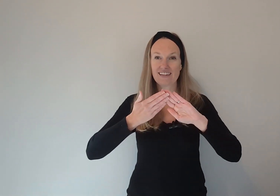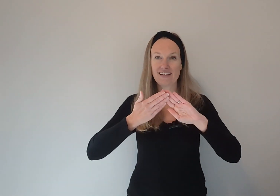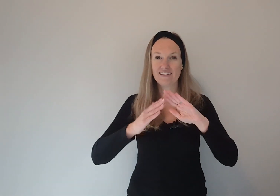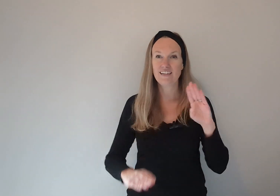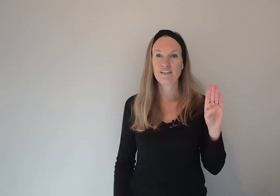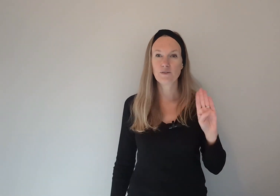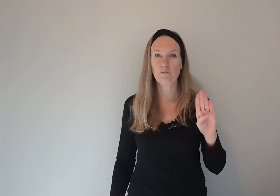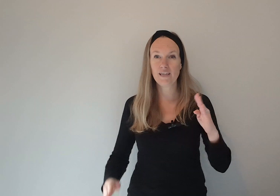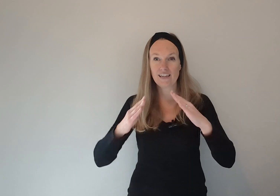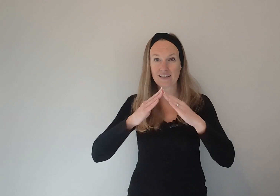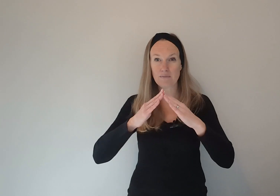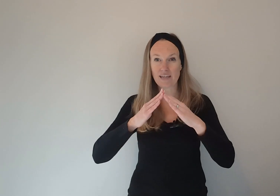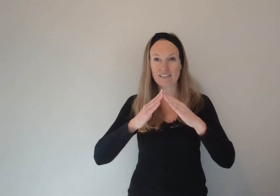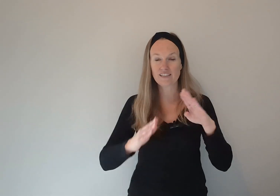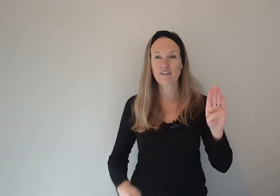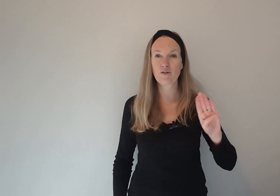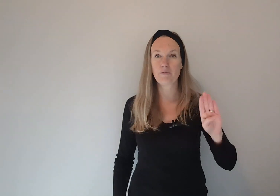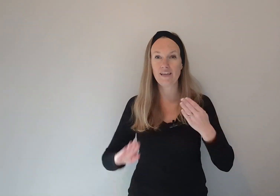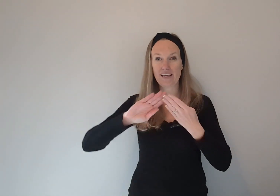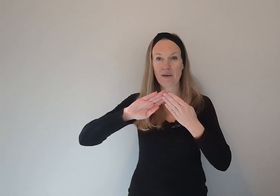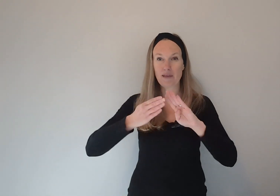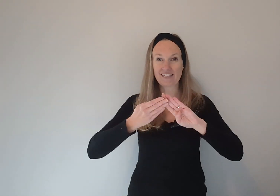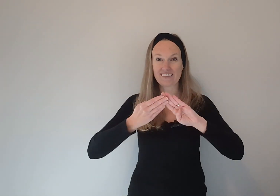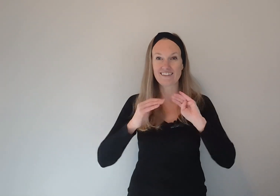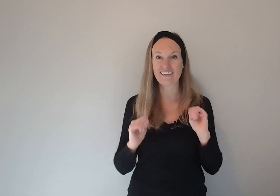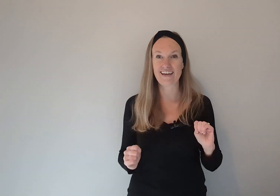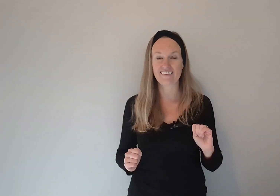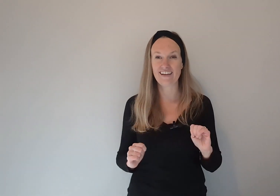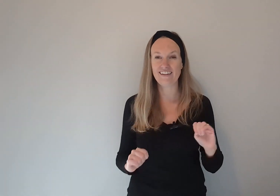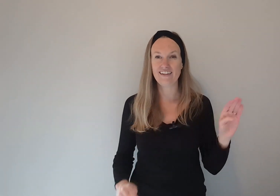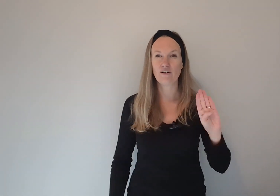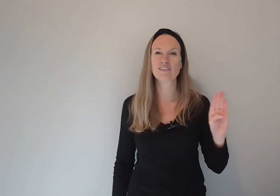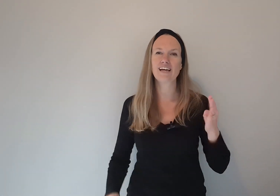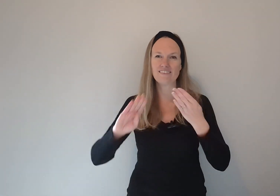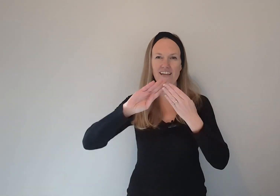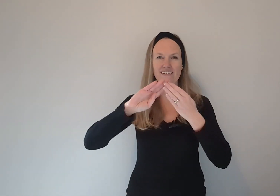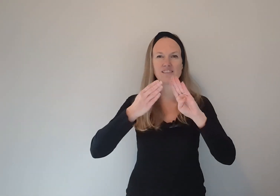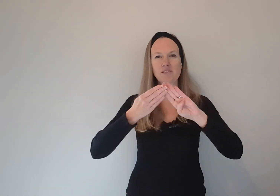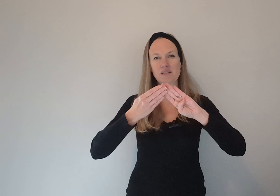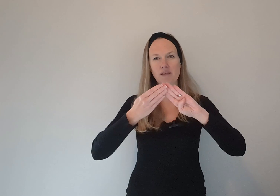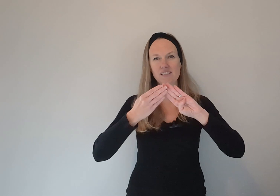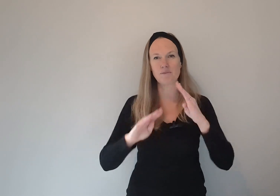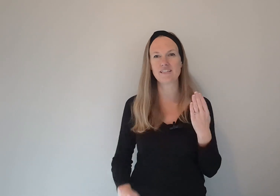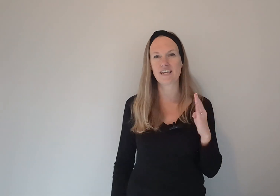okay? So B and then manger, or B manger, like that, okay? Or it's kind of like not so much the manger, but the